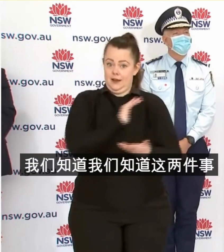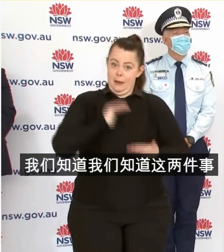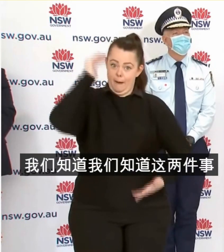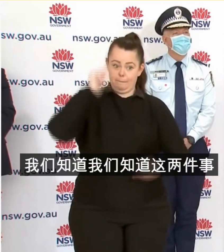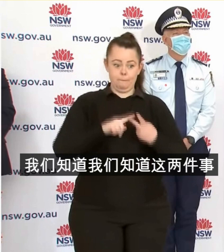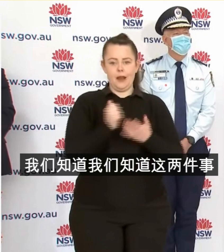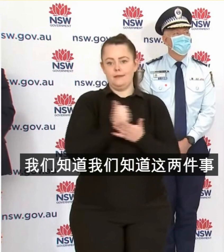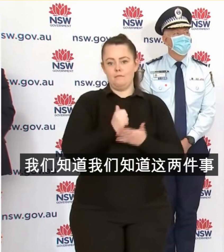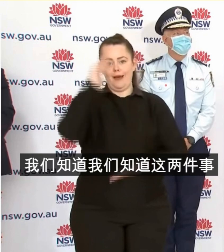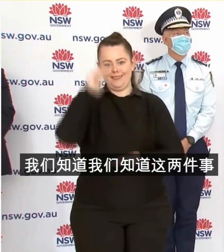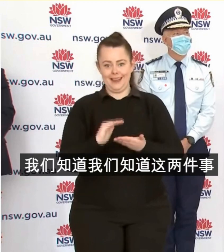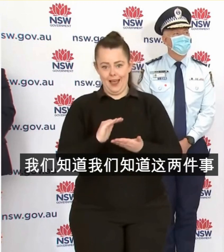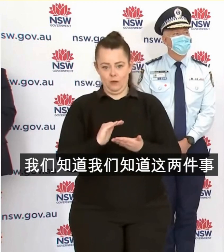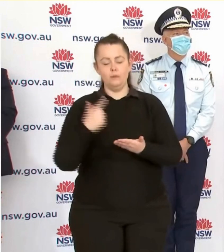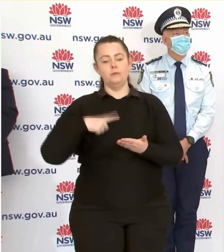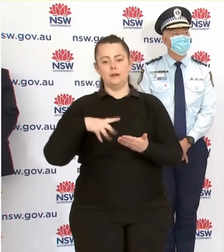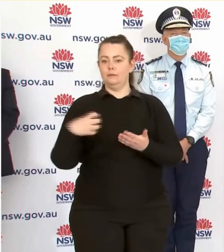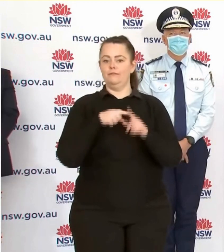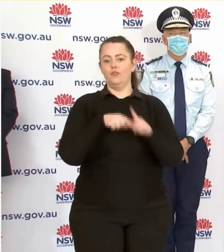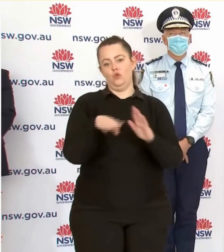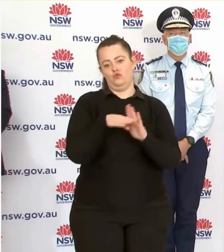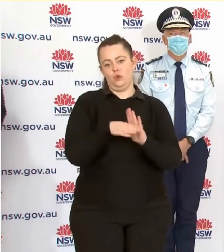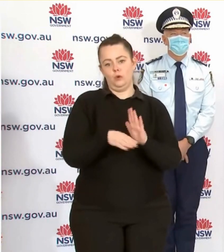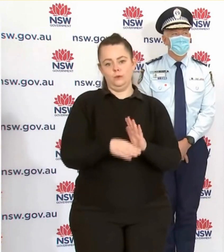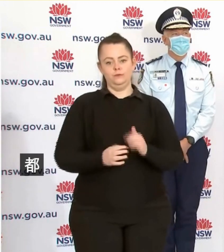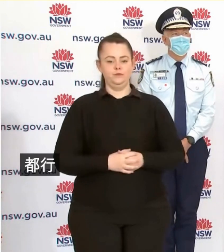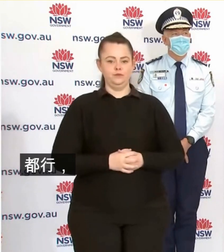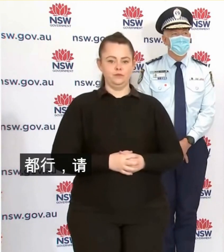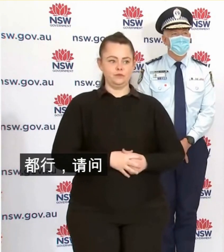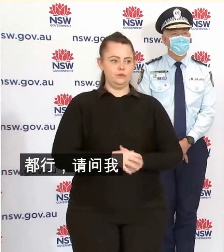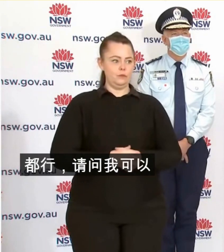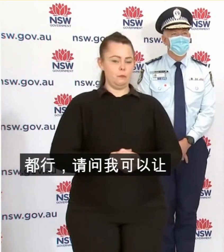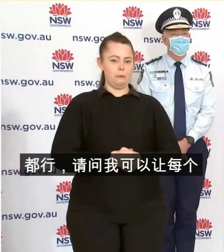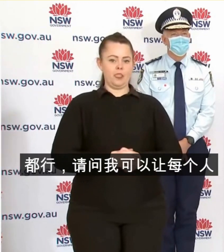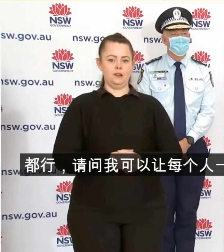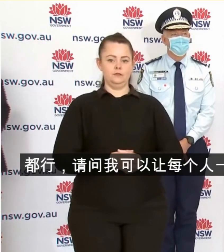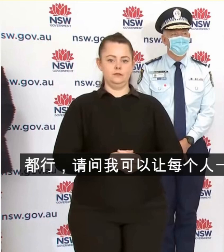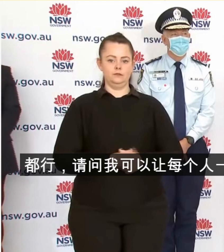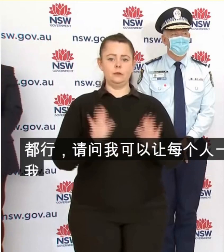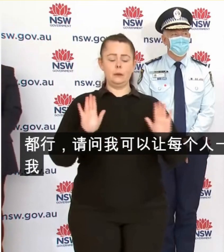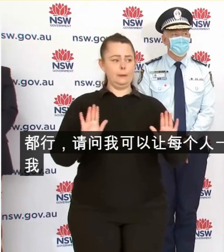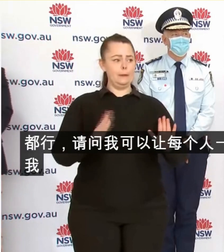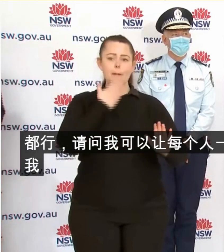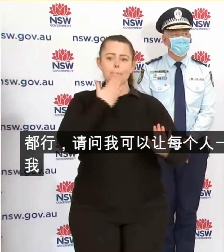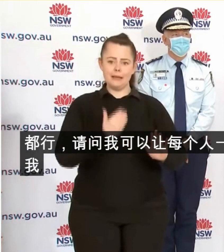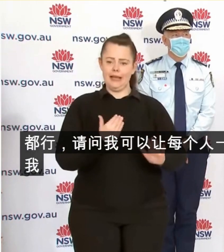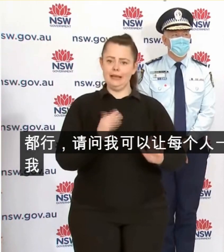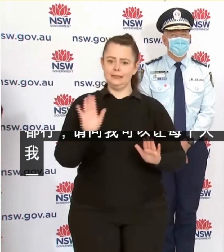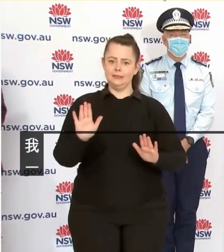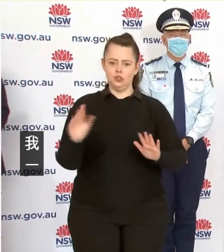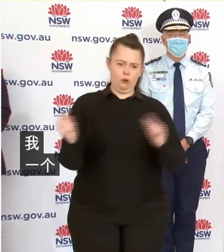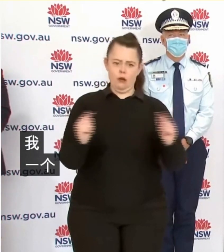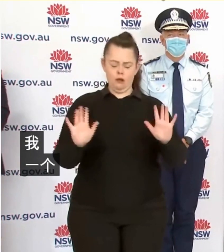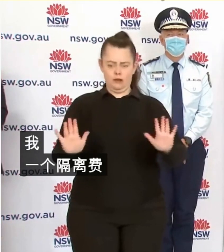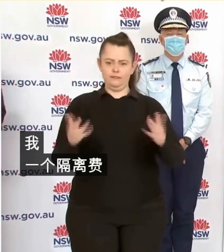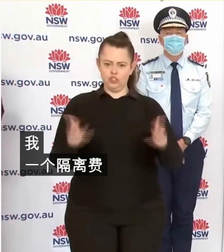that both those things work. Premier, is your understanding of the Doherty report, Premier? Can I just have everybody ask me one at a time?